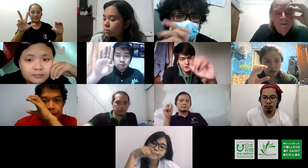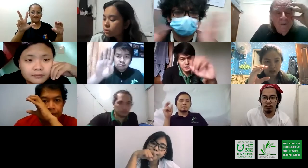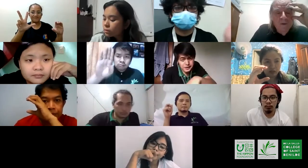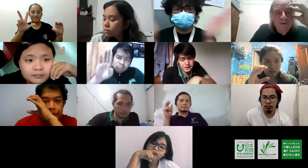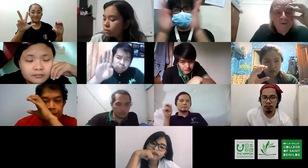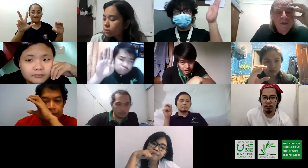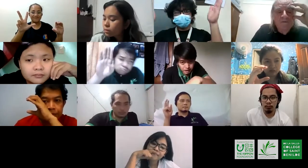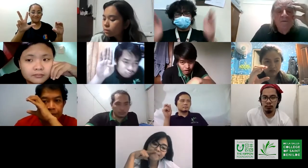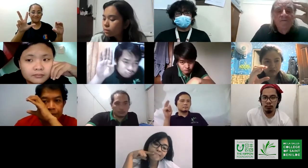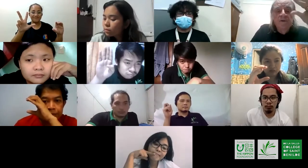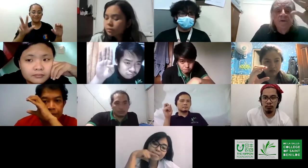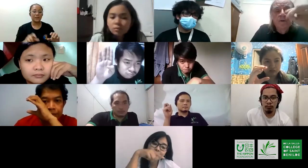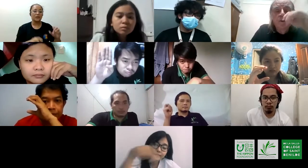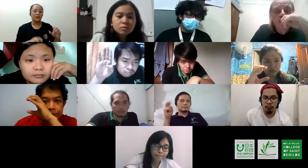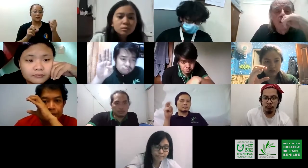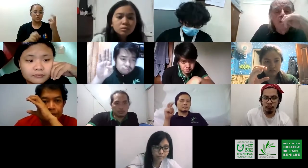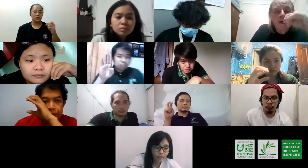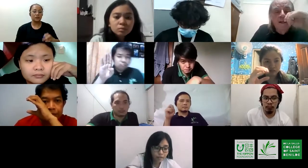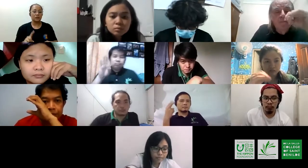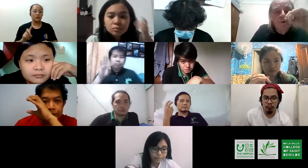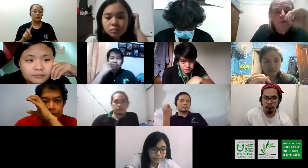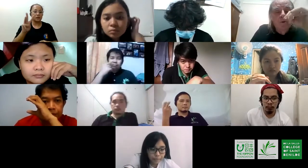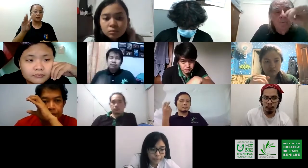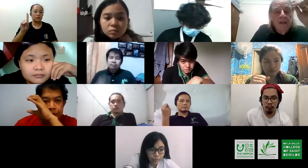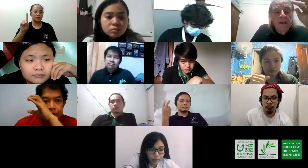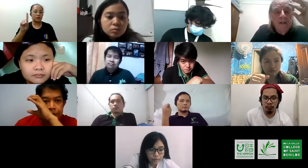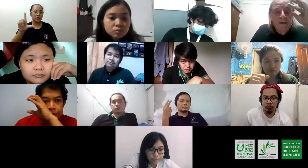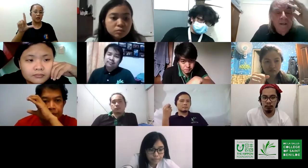Number 12, the WDL Thailand program began in the year